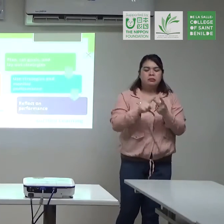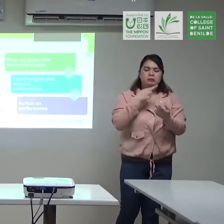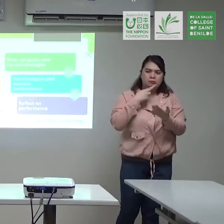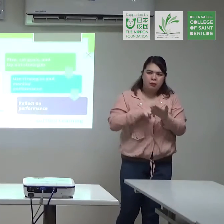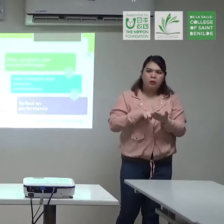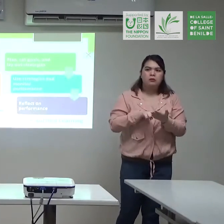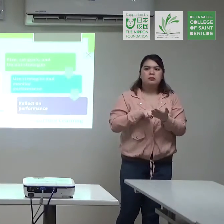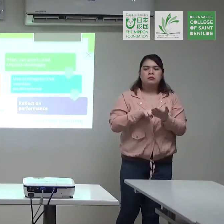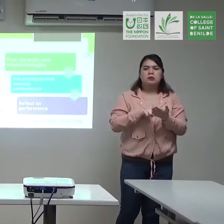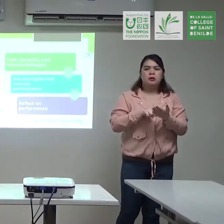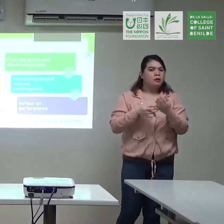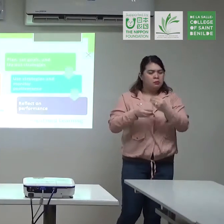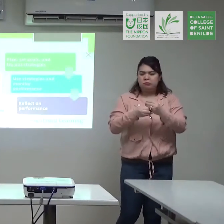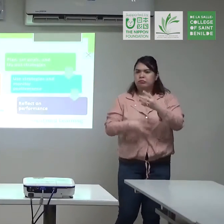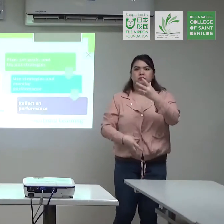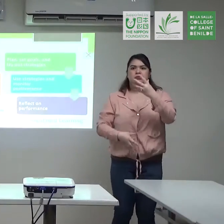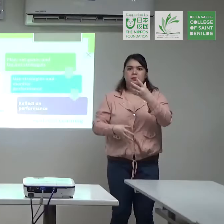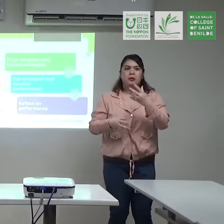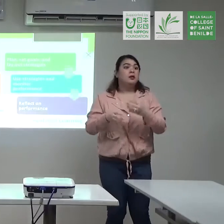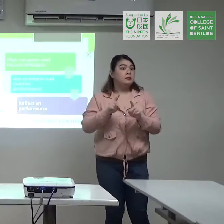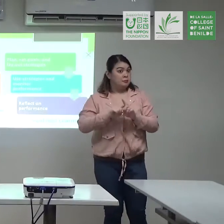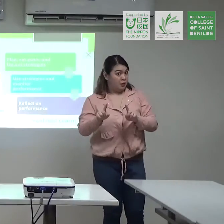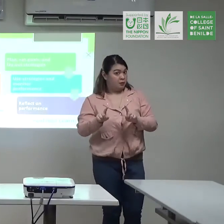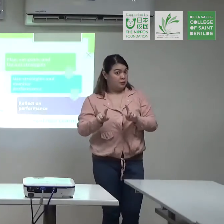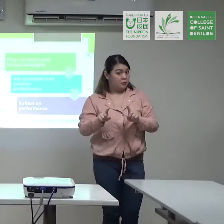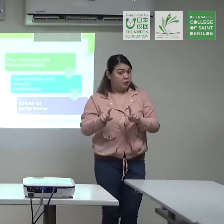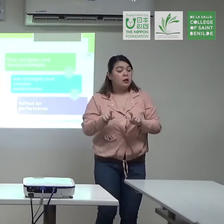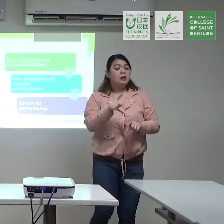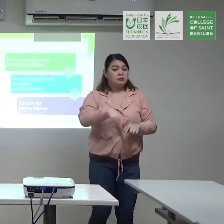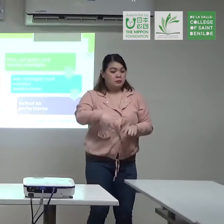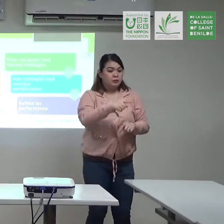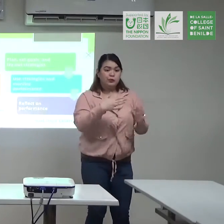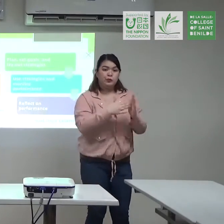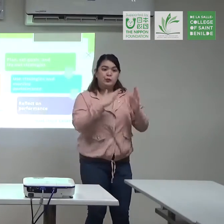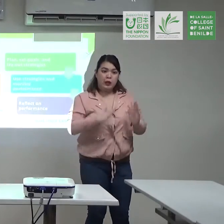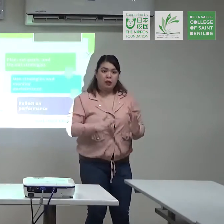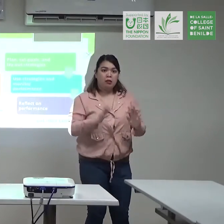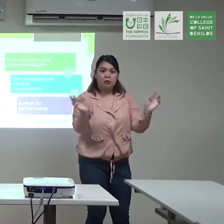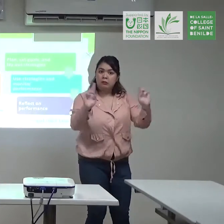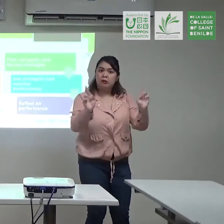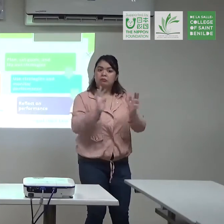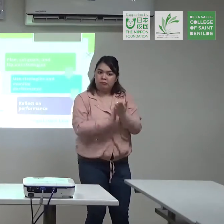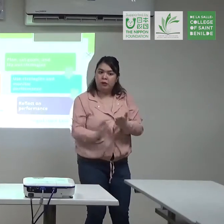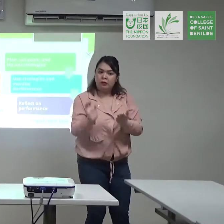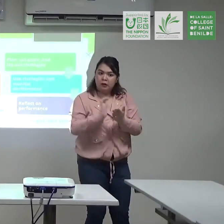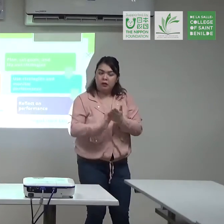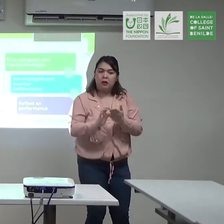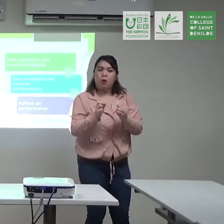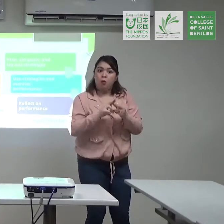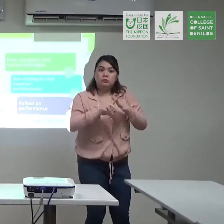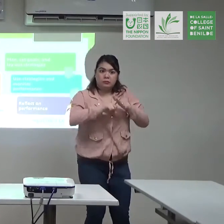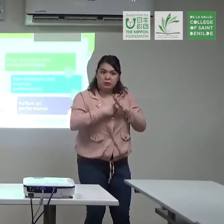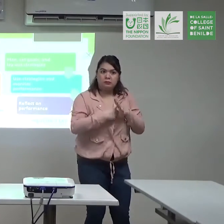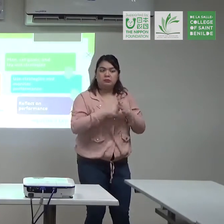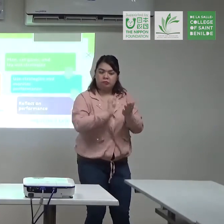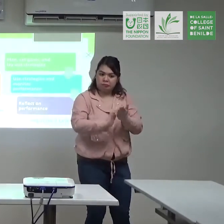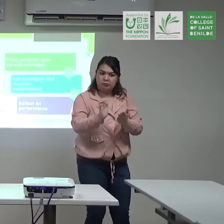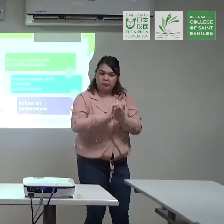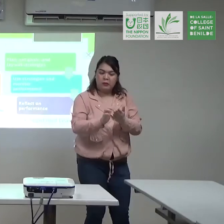and so on. But if the students are already practiced, skillful in